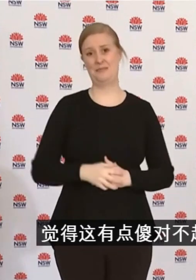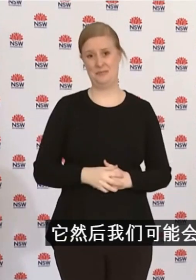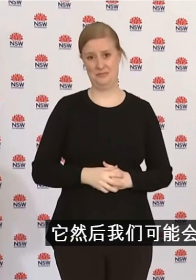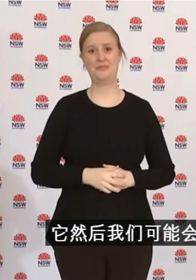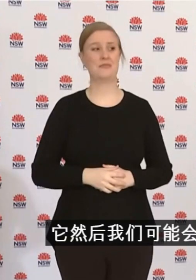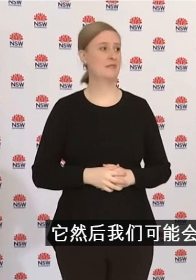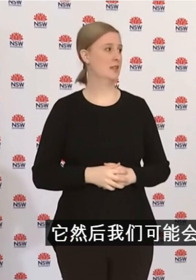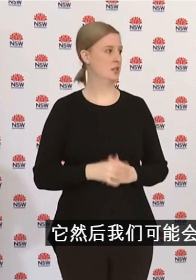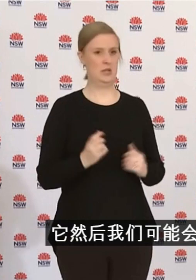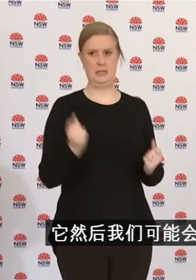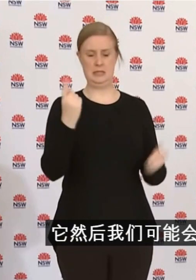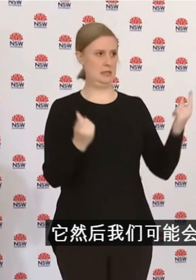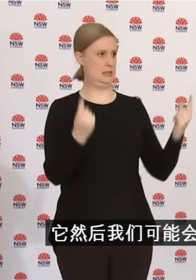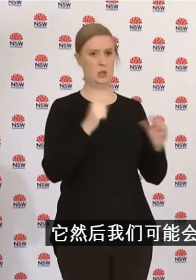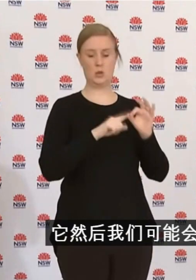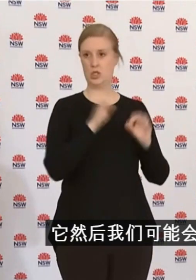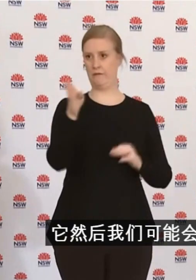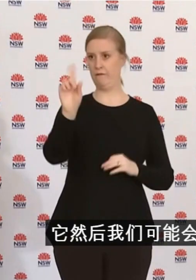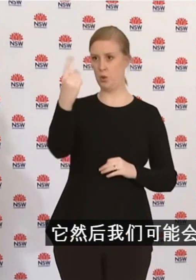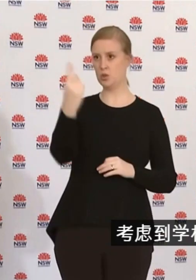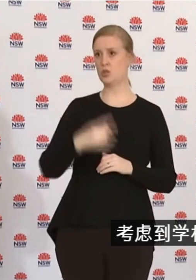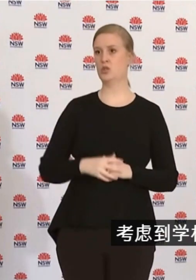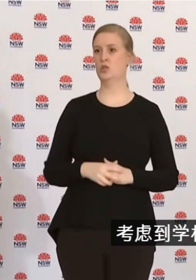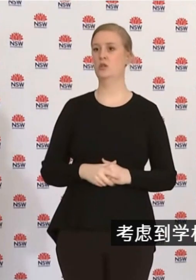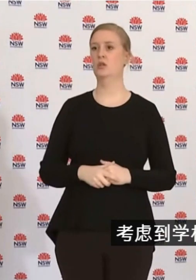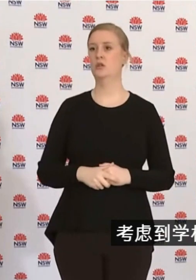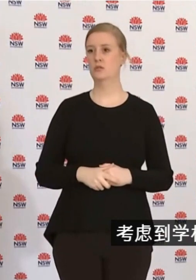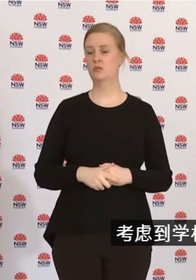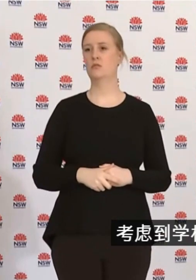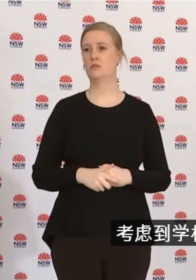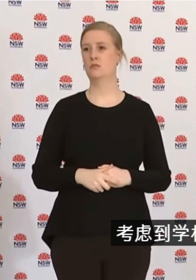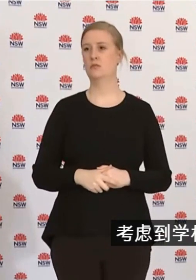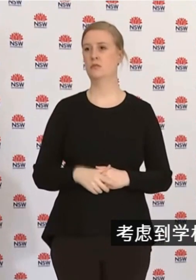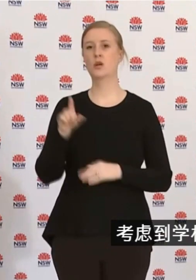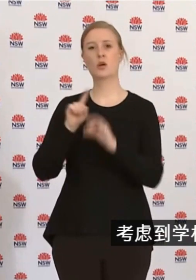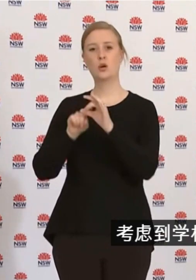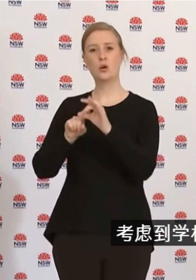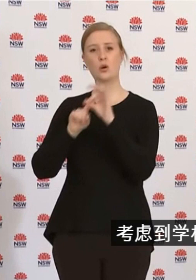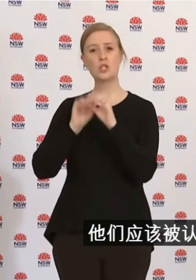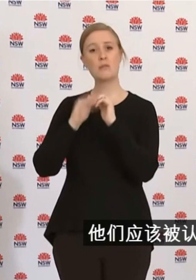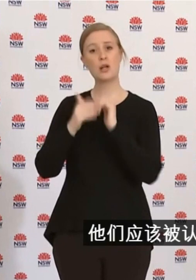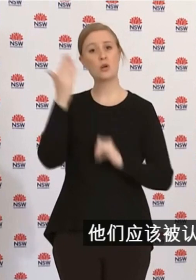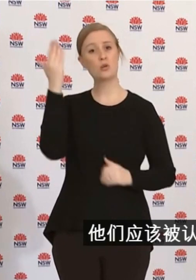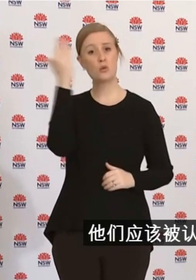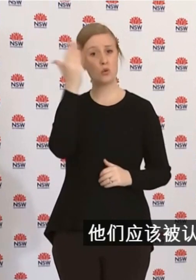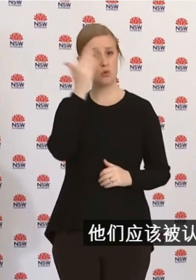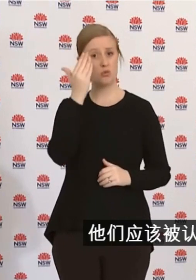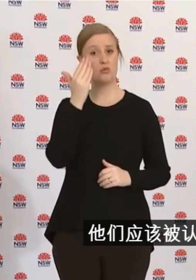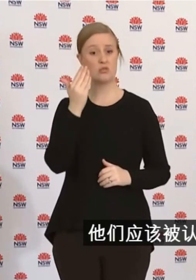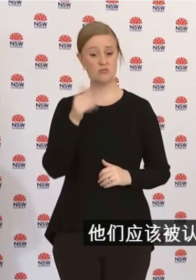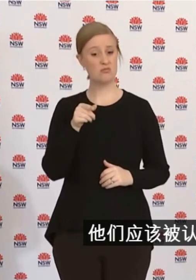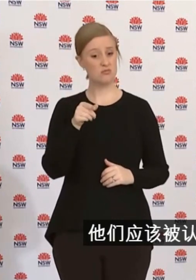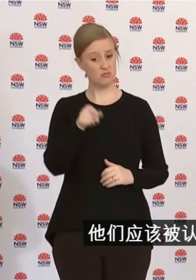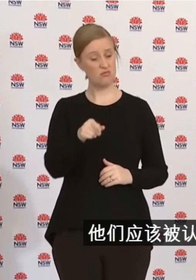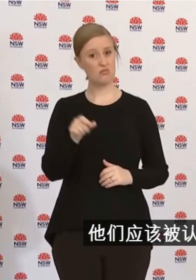that? Then I'll hand over to, and then we'll maybe finish. Yeah, sorry. What are the options being considered for schools? There's some argument they should be considered